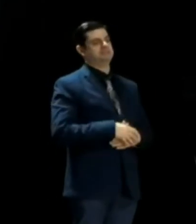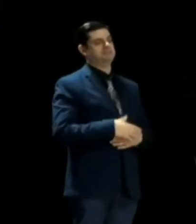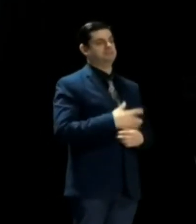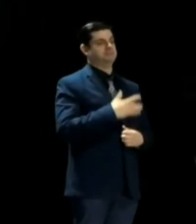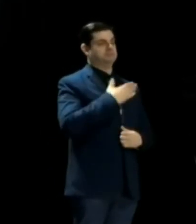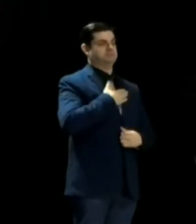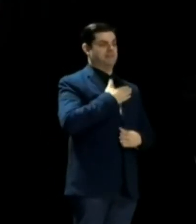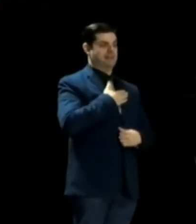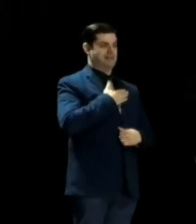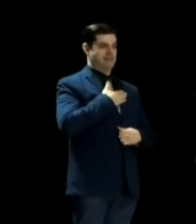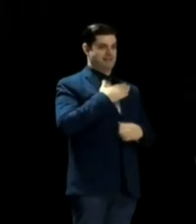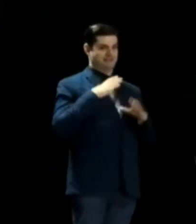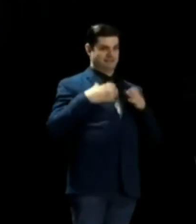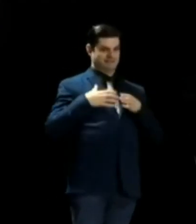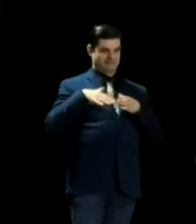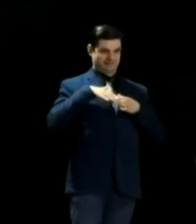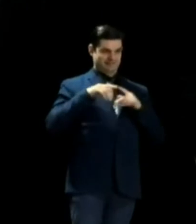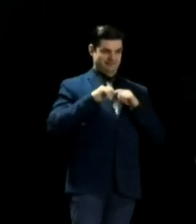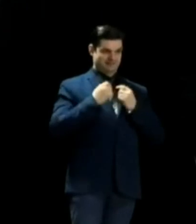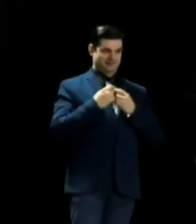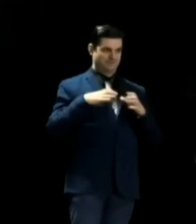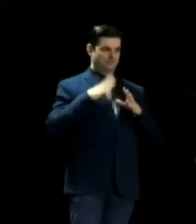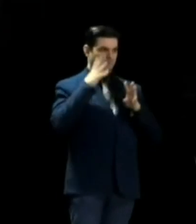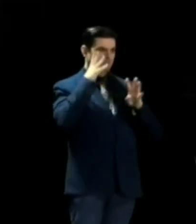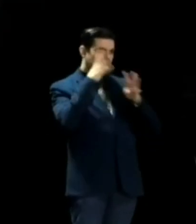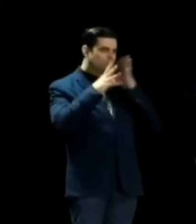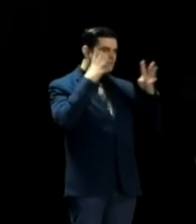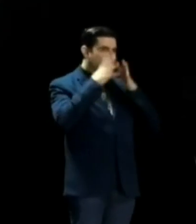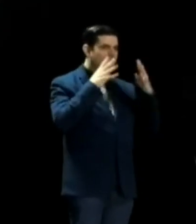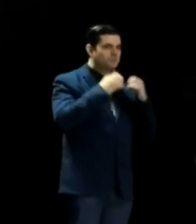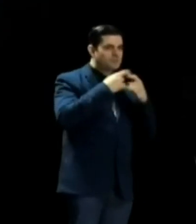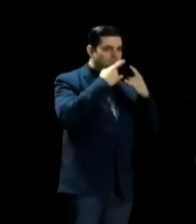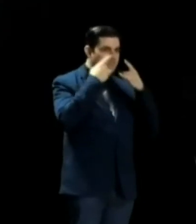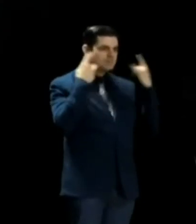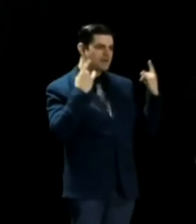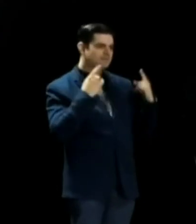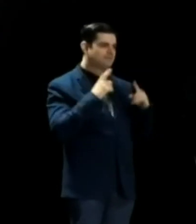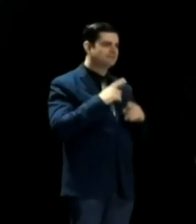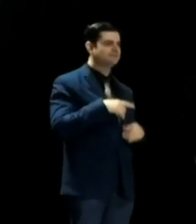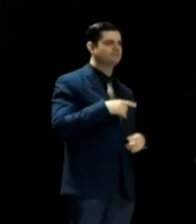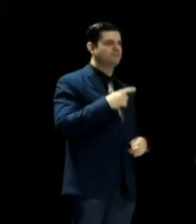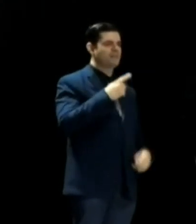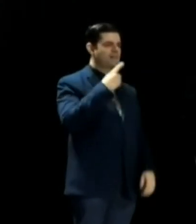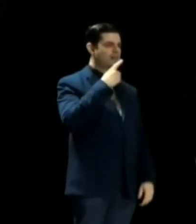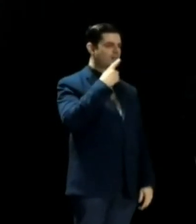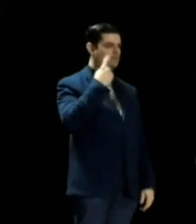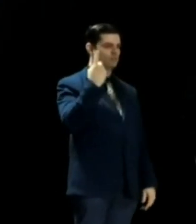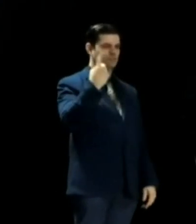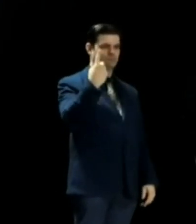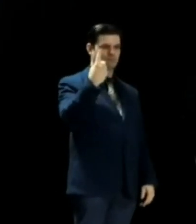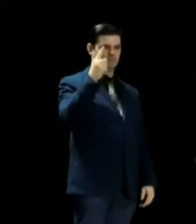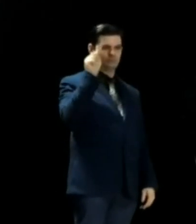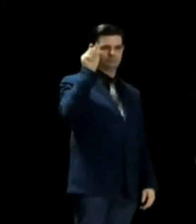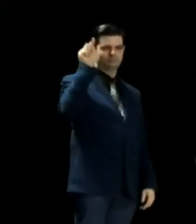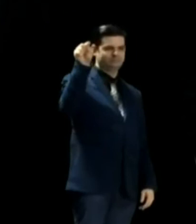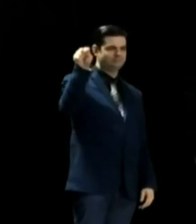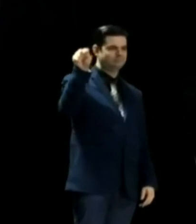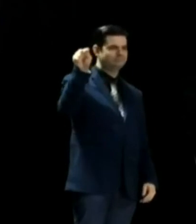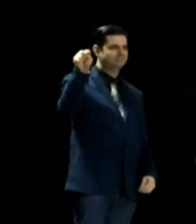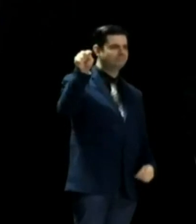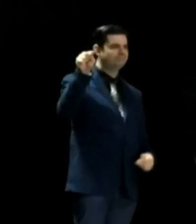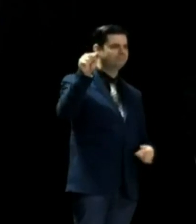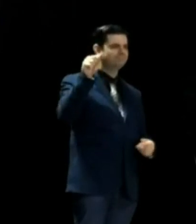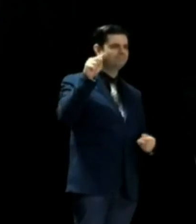very creative with some of the masks. I heard that there might be somebody working for a